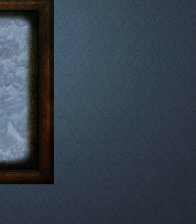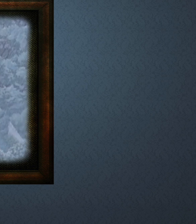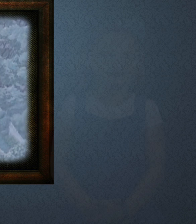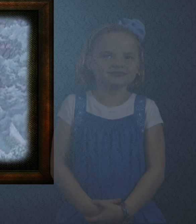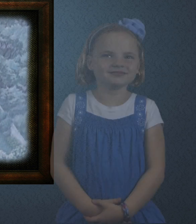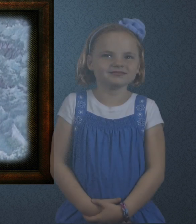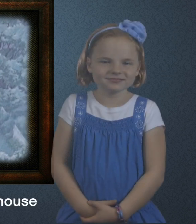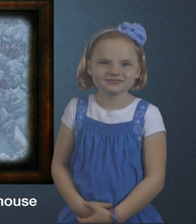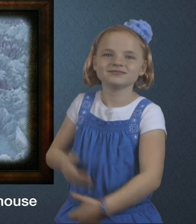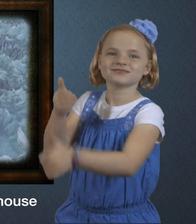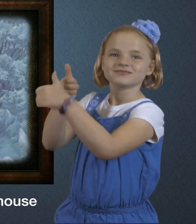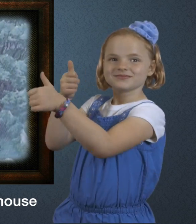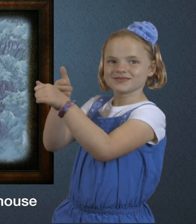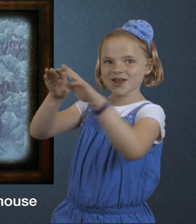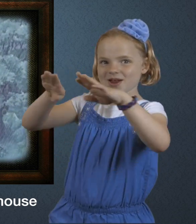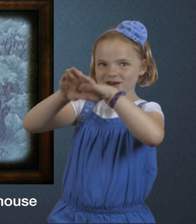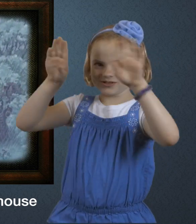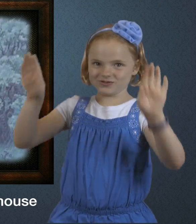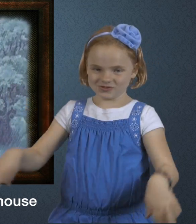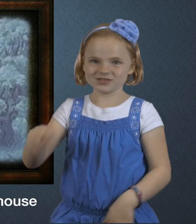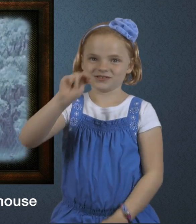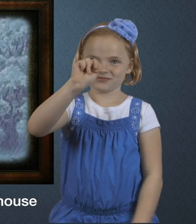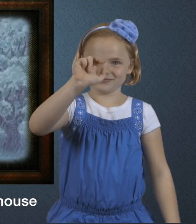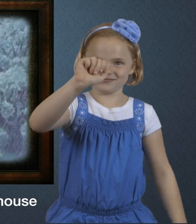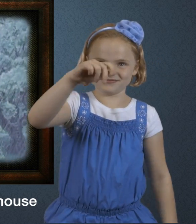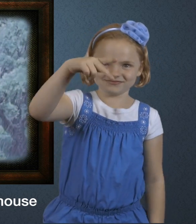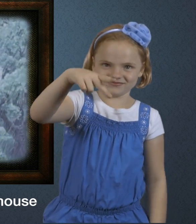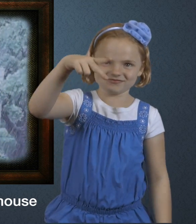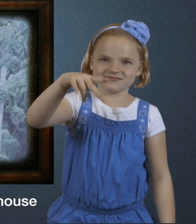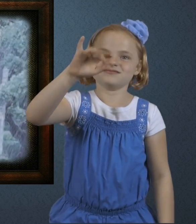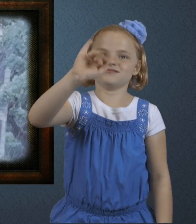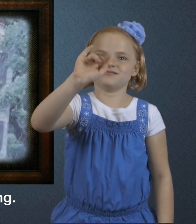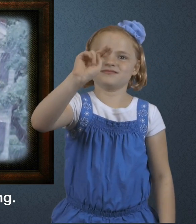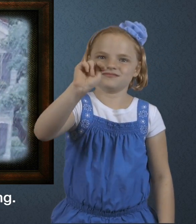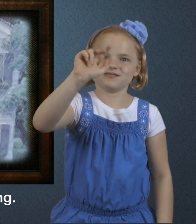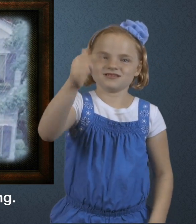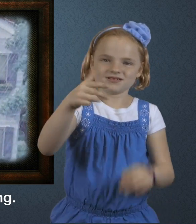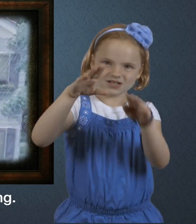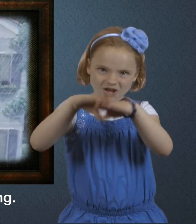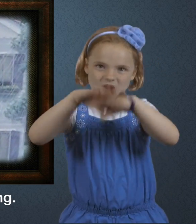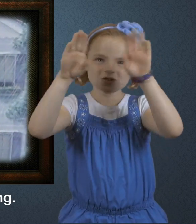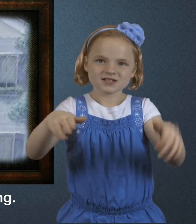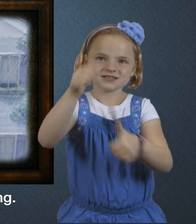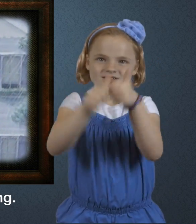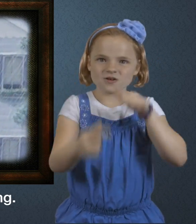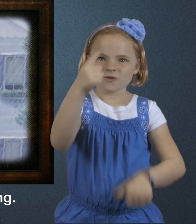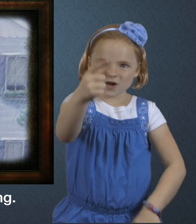There is a house, a napping house, where everyone is sleeping.